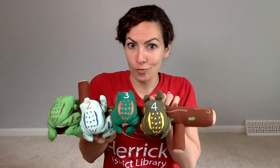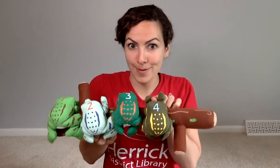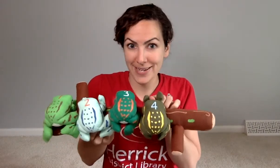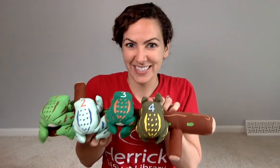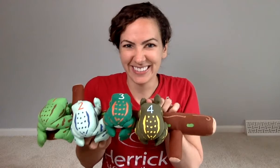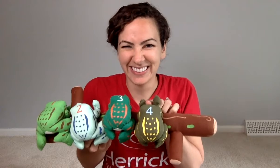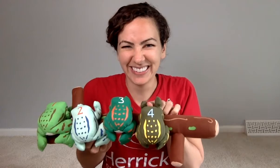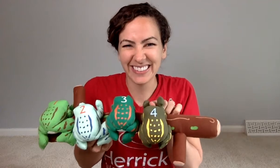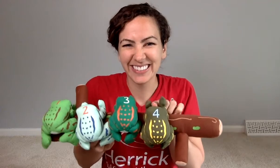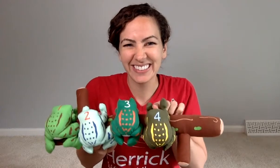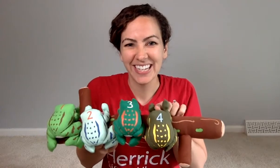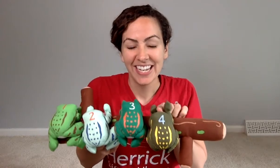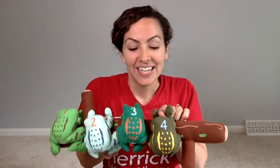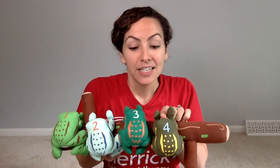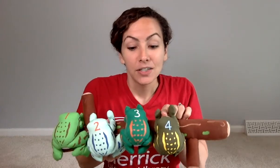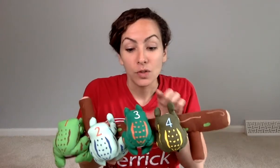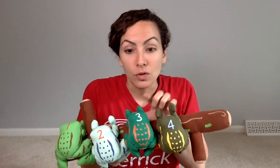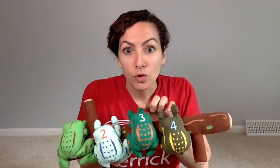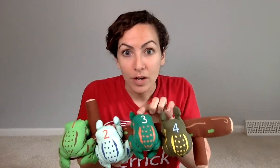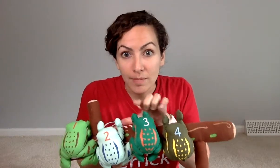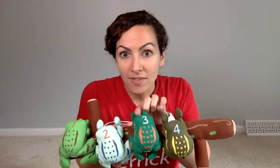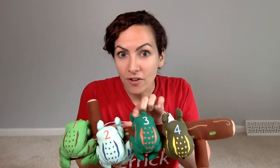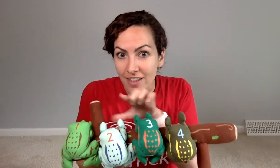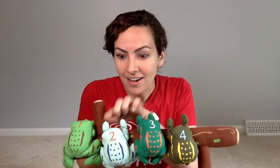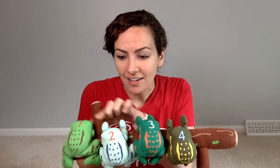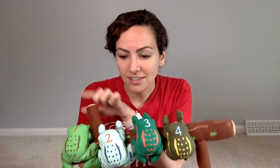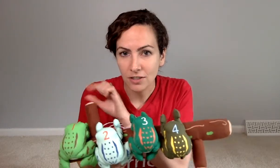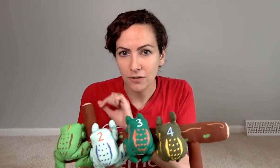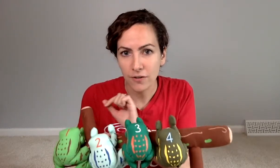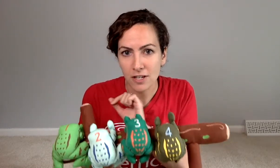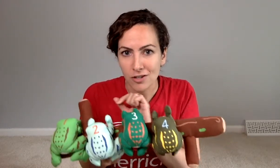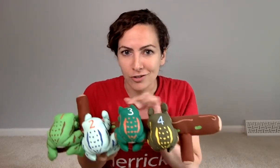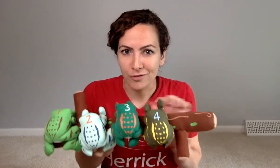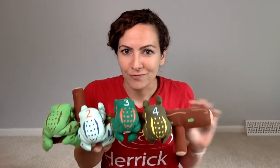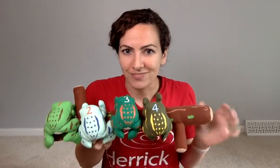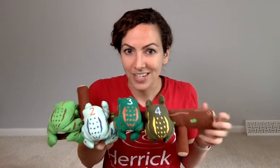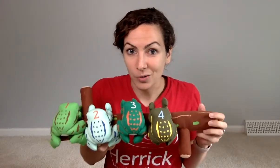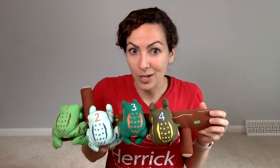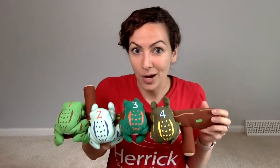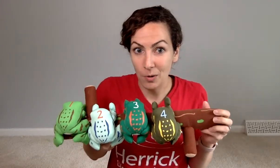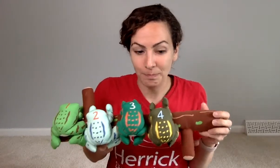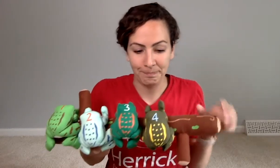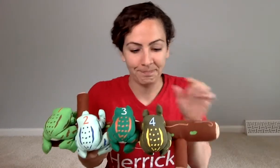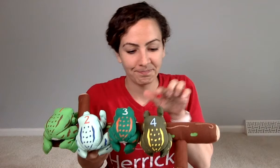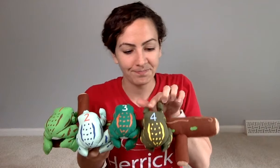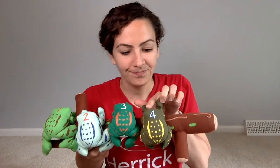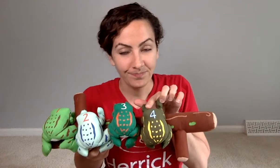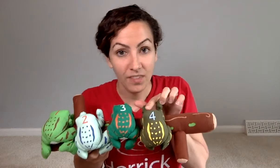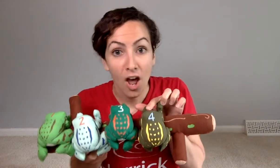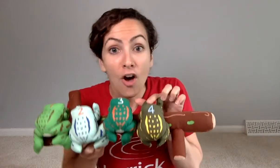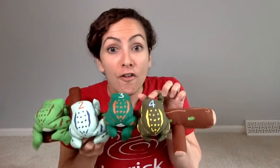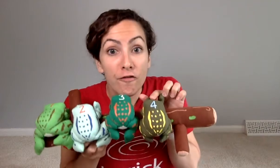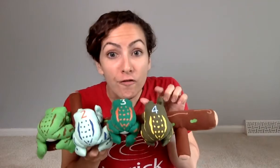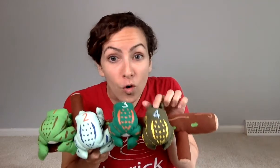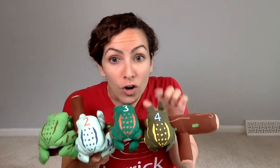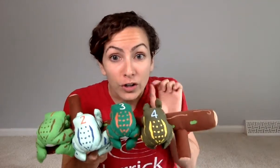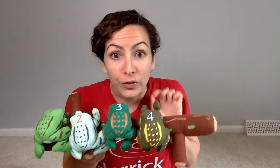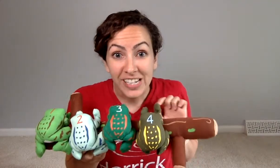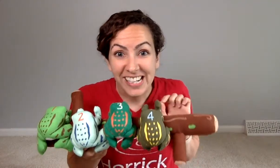ribbit. So join me for the next few. Here we go. 4 green